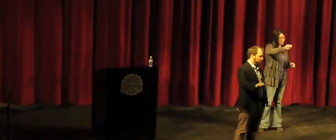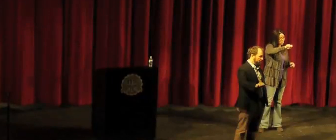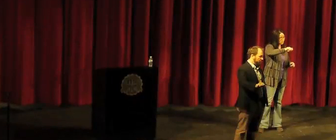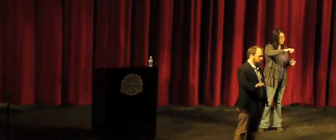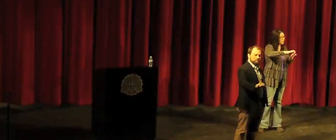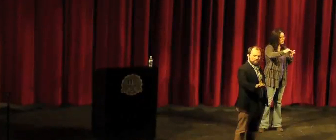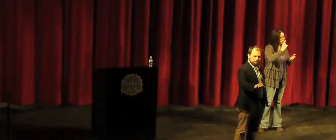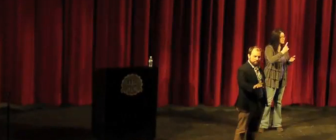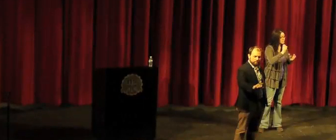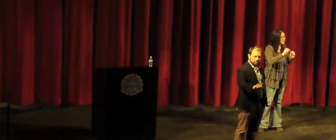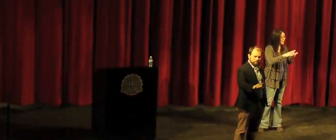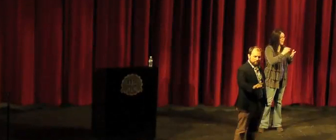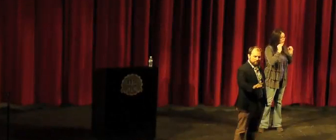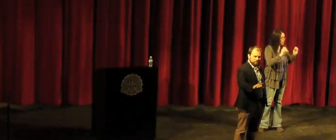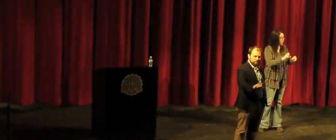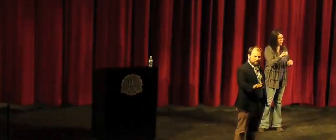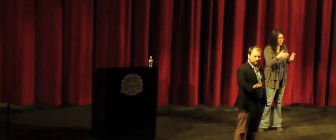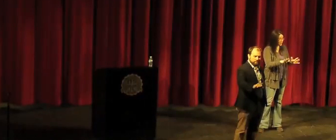in no other way."